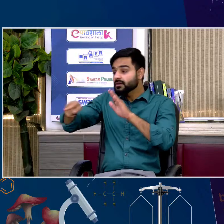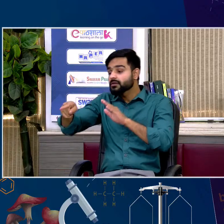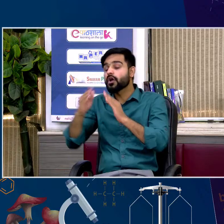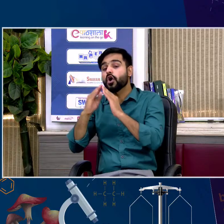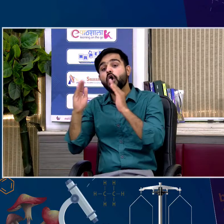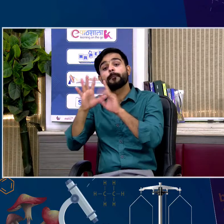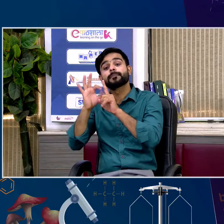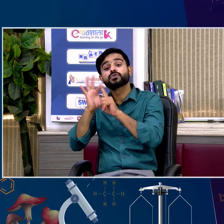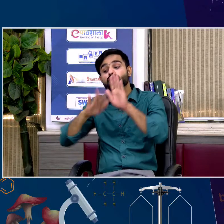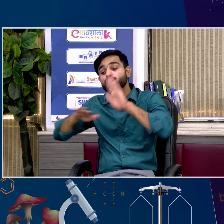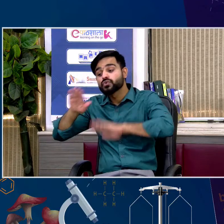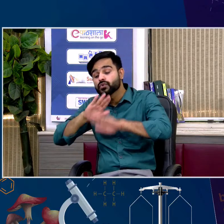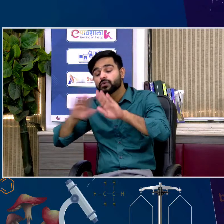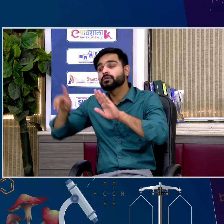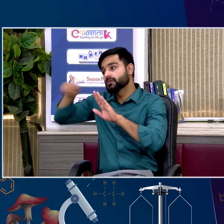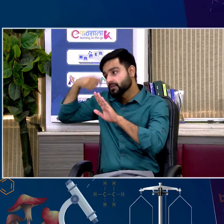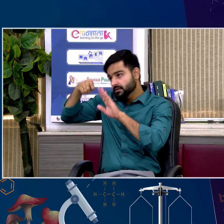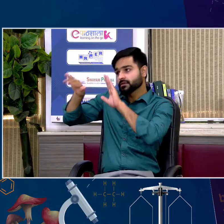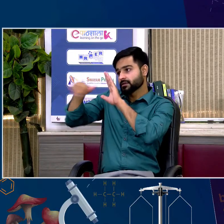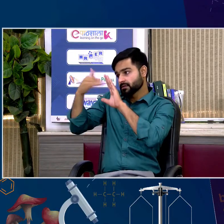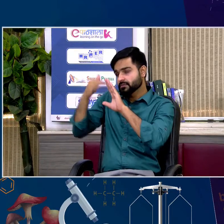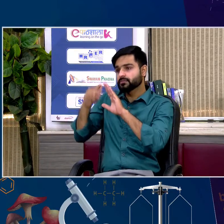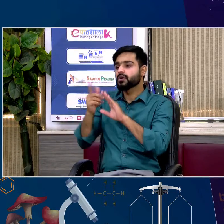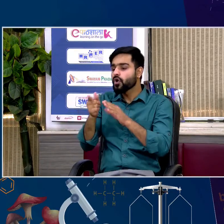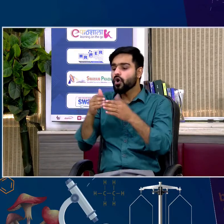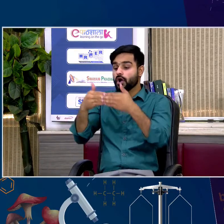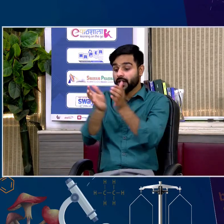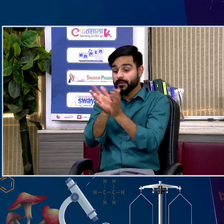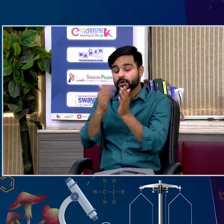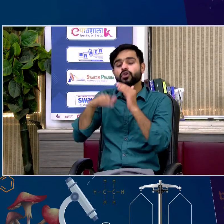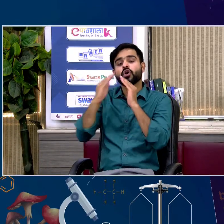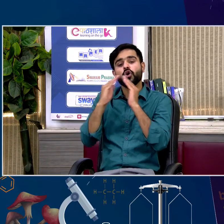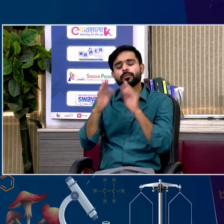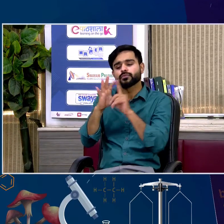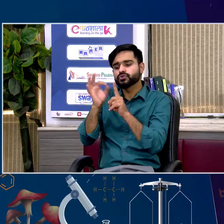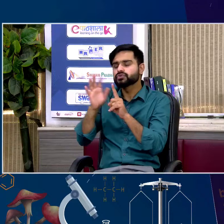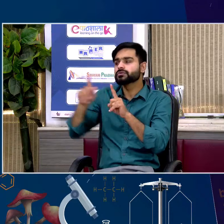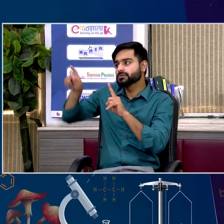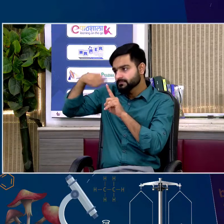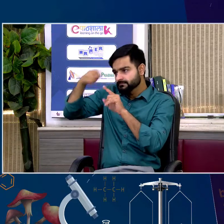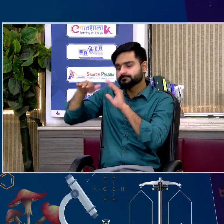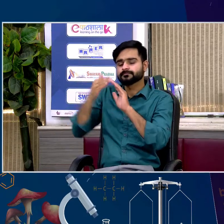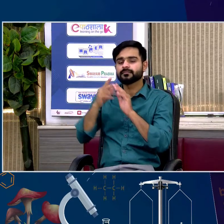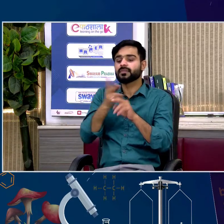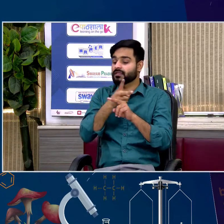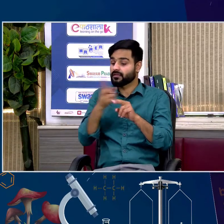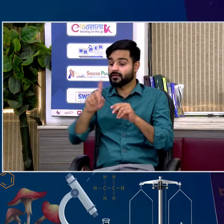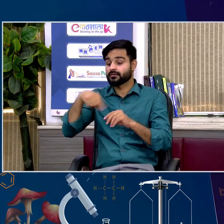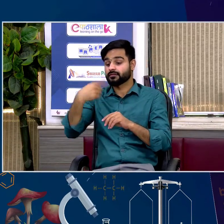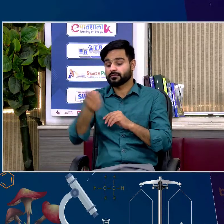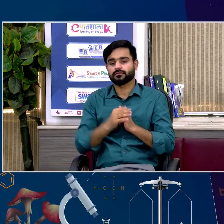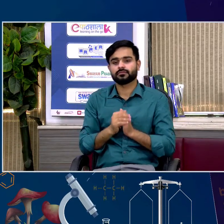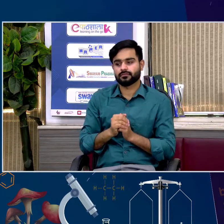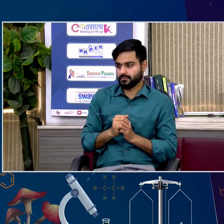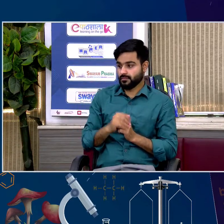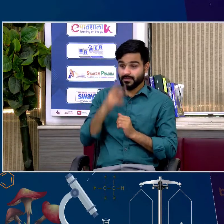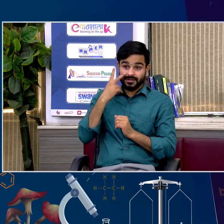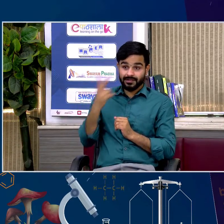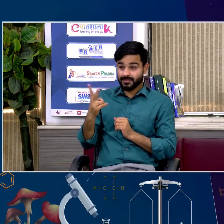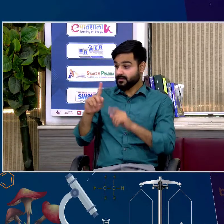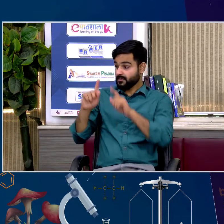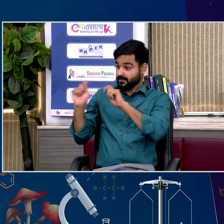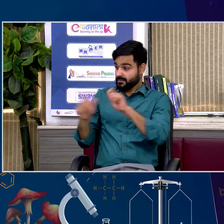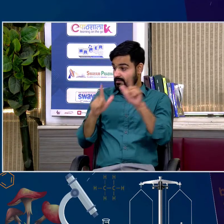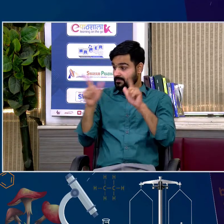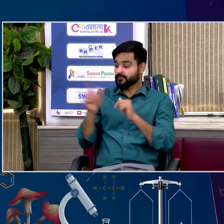at home, of him doing activities in the community, and know more about the child. The next thing that one can do, as you can see in the next